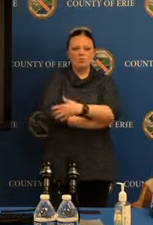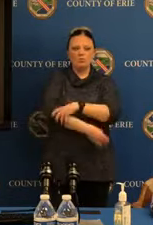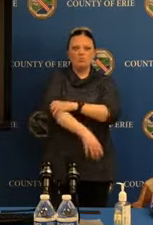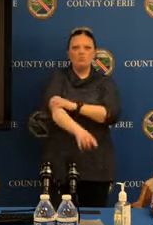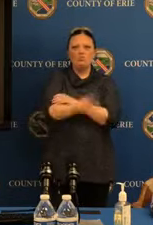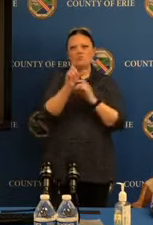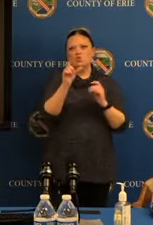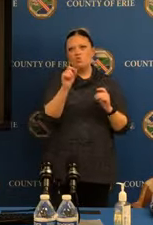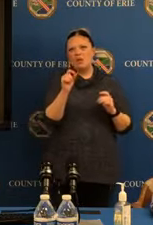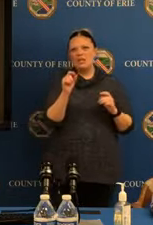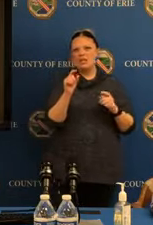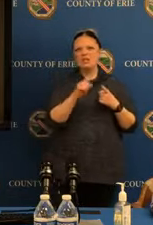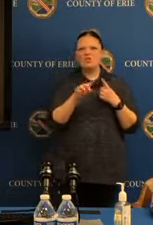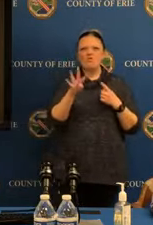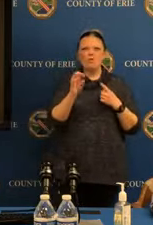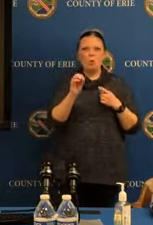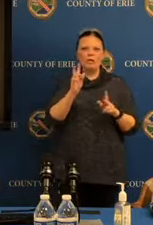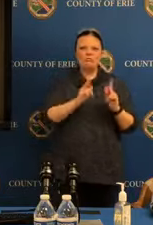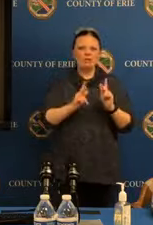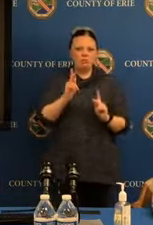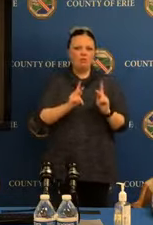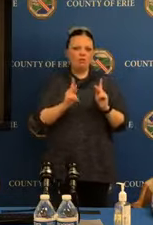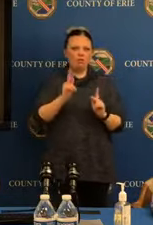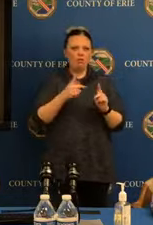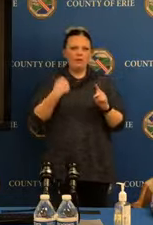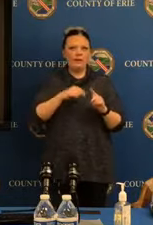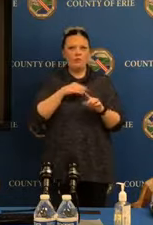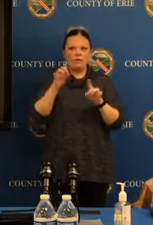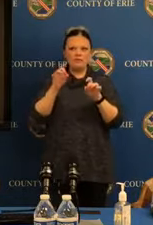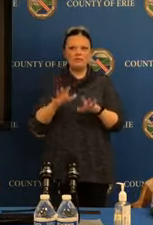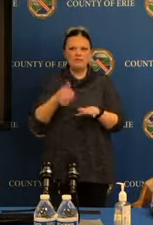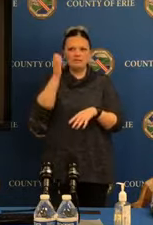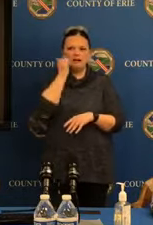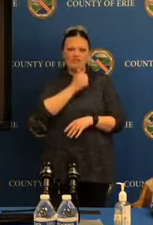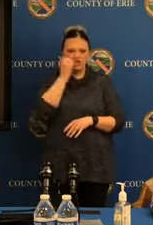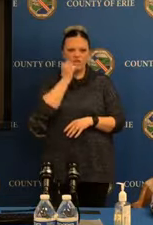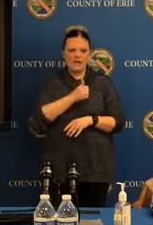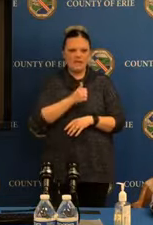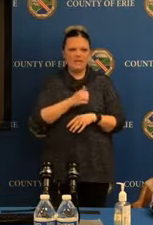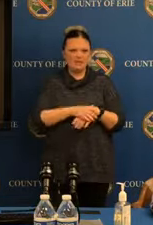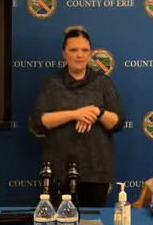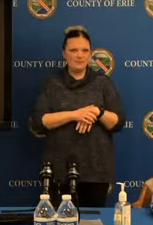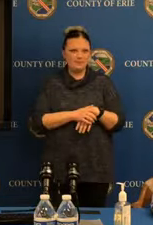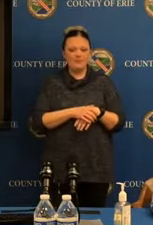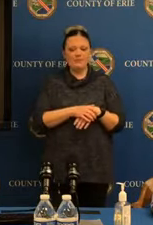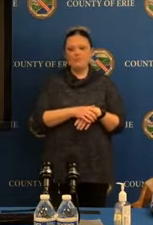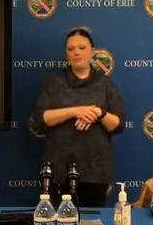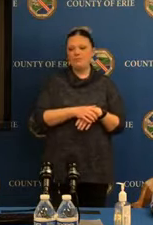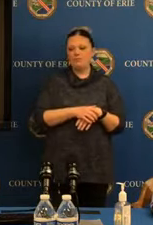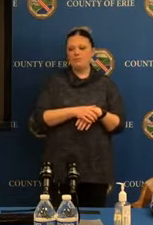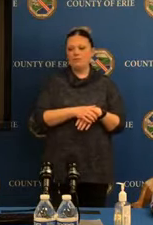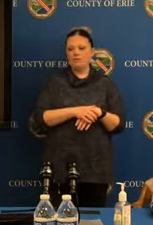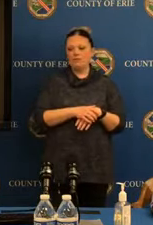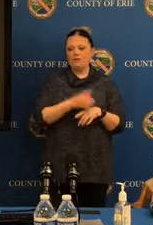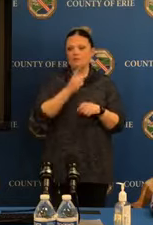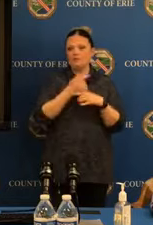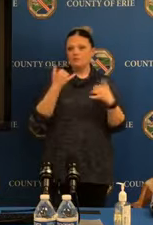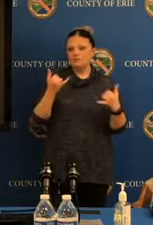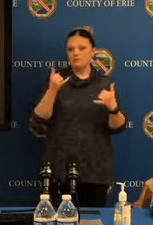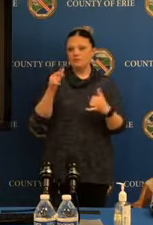20 to 40 people that we are testing every day. And then for the right now